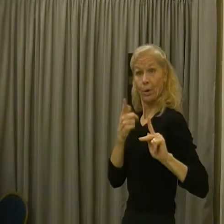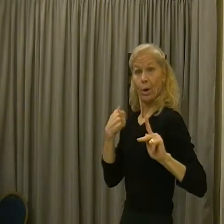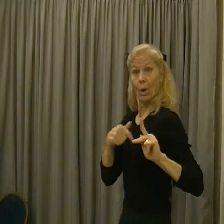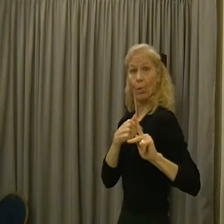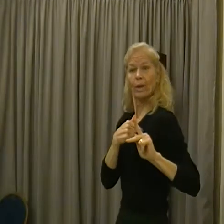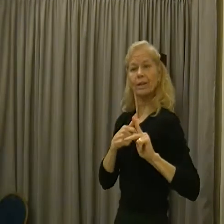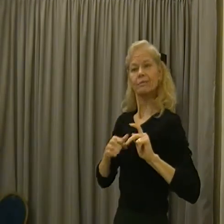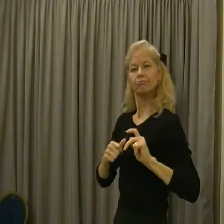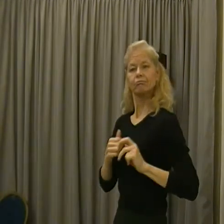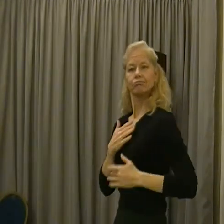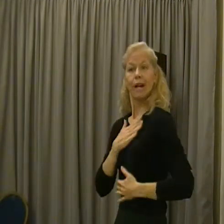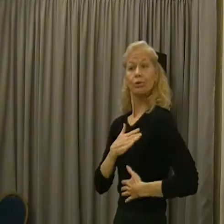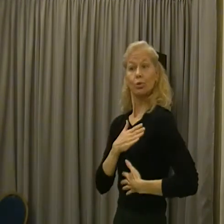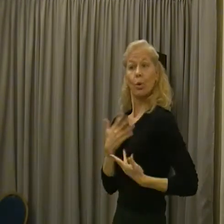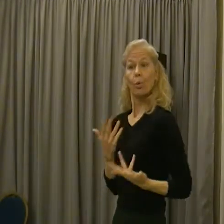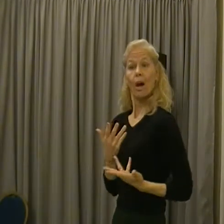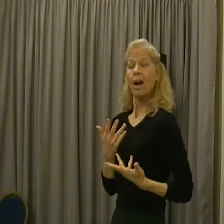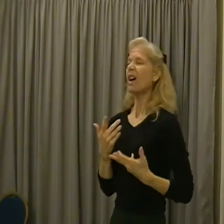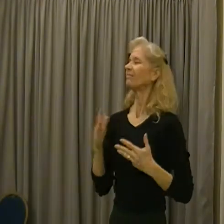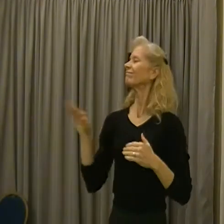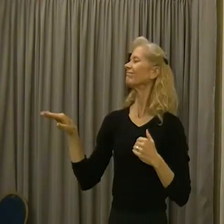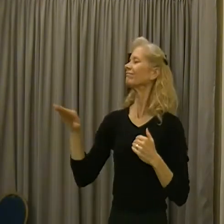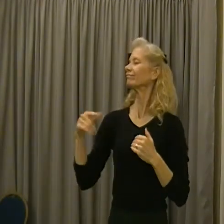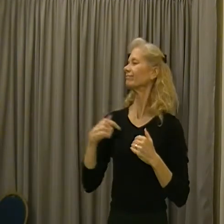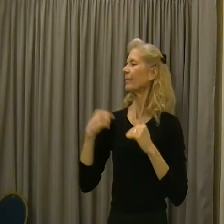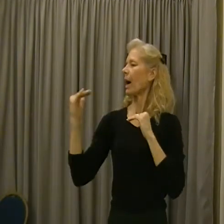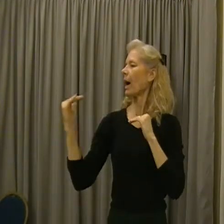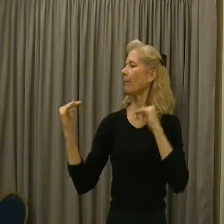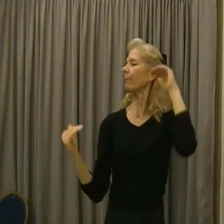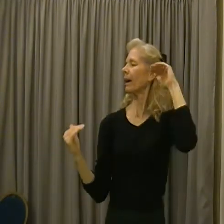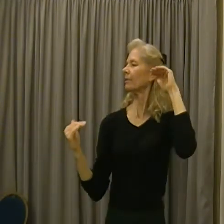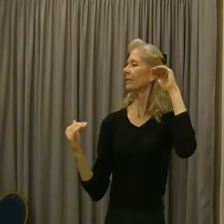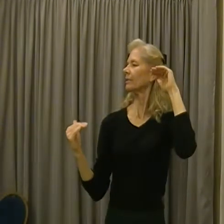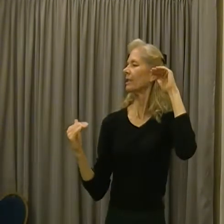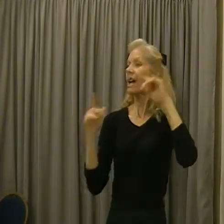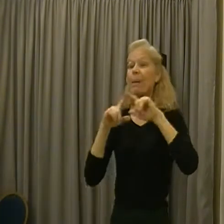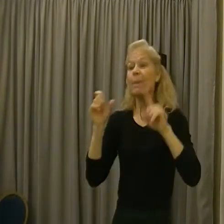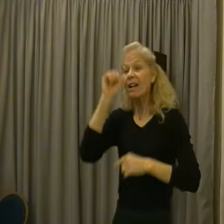cut above the rest. And what does loving kindness say? God says, I want to minister to you.